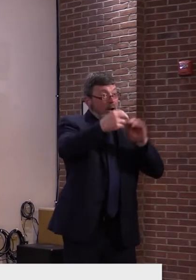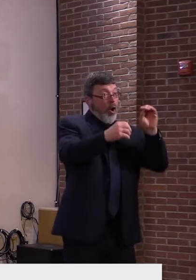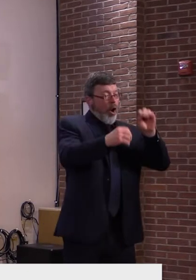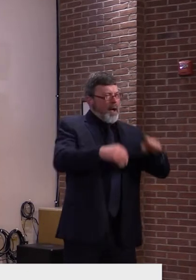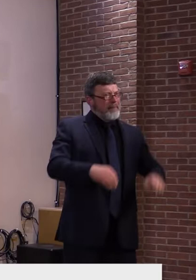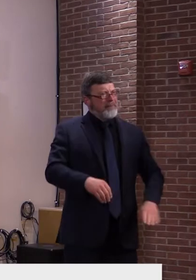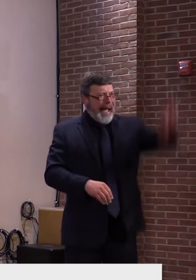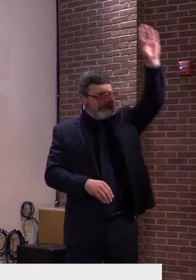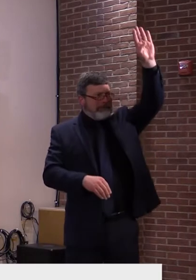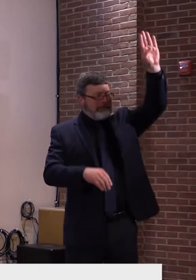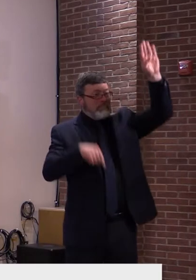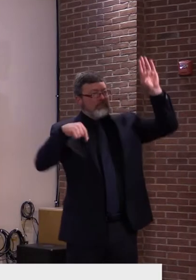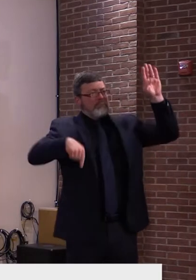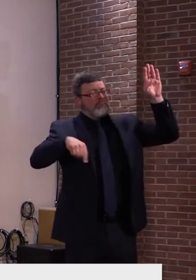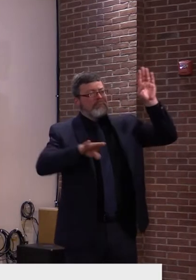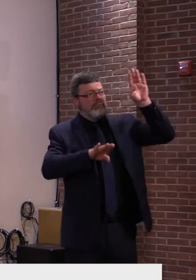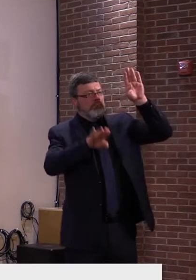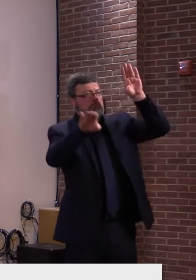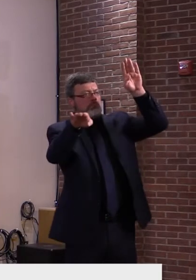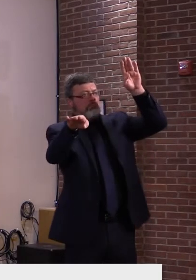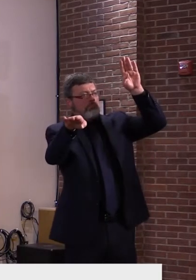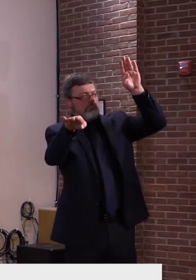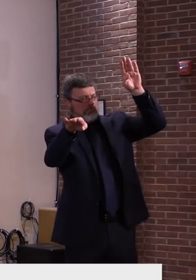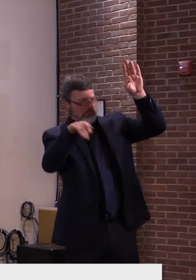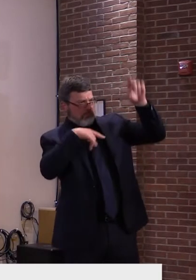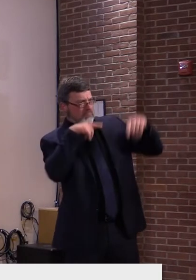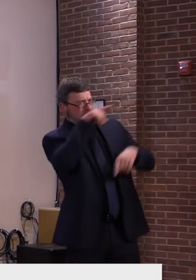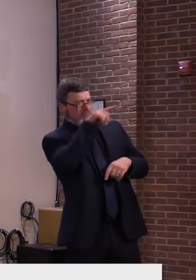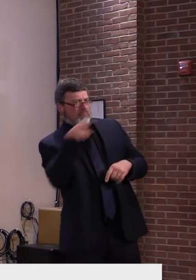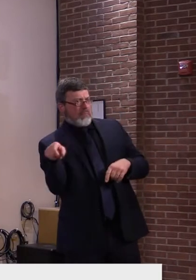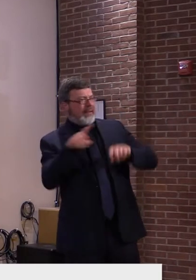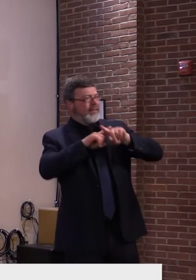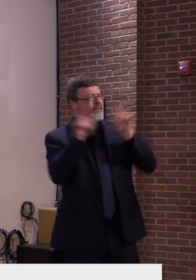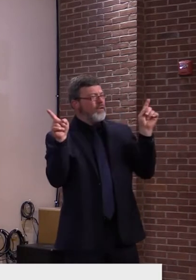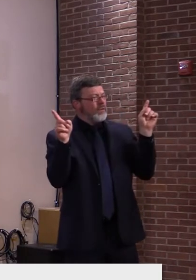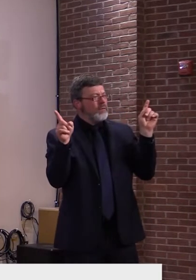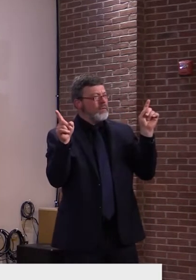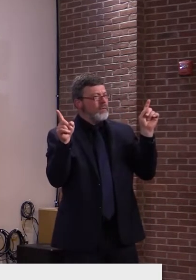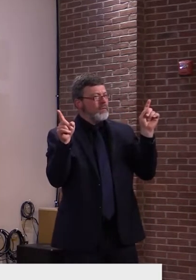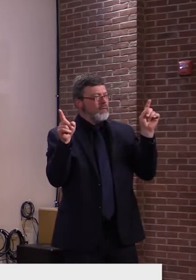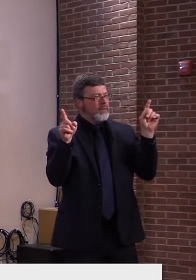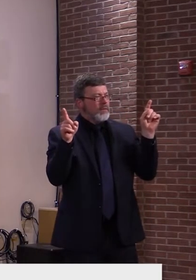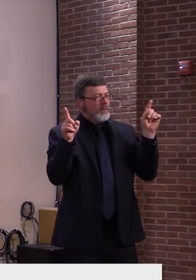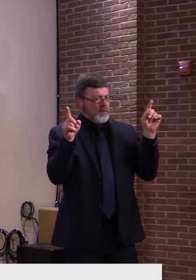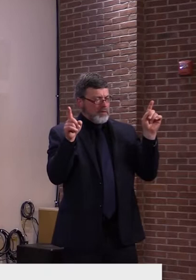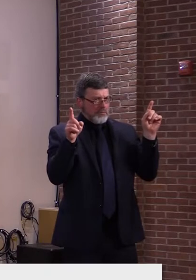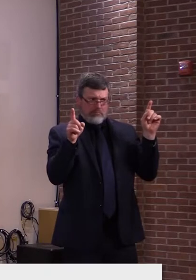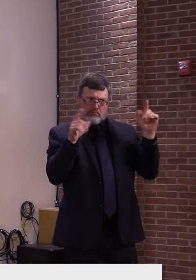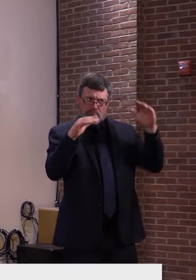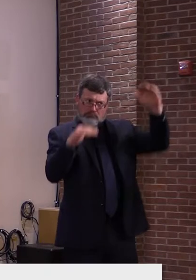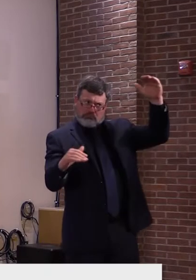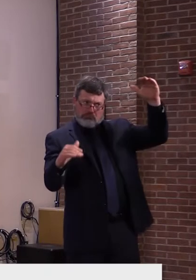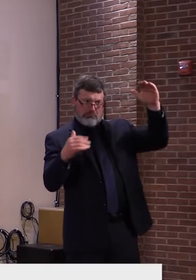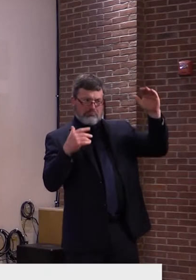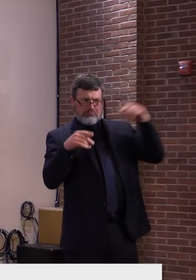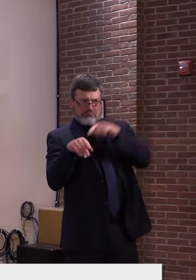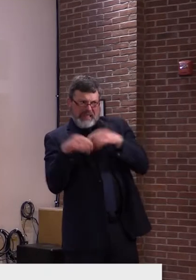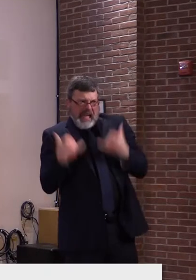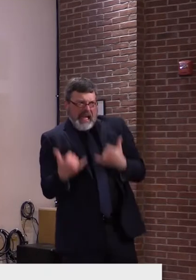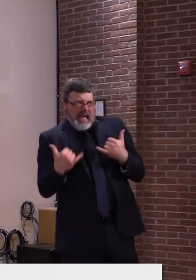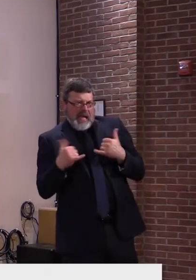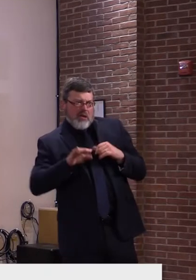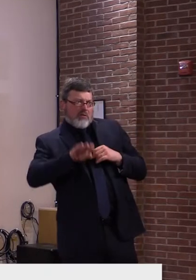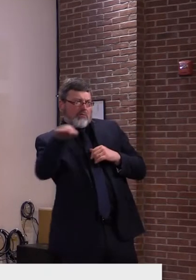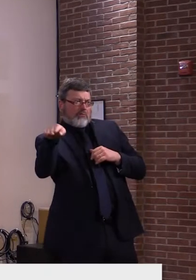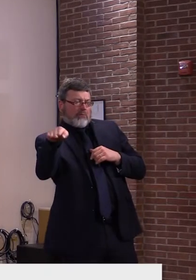Omicron variant, still an order of magnitude less than at the peak of Omicron. With our